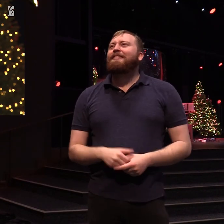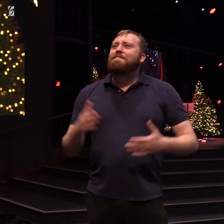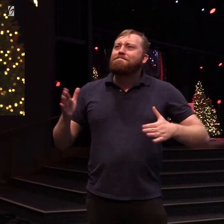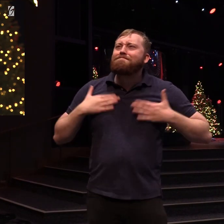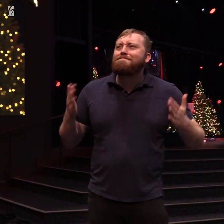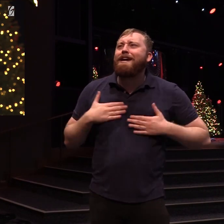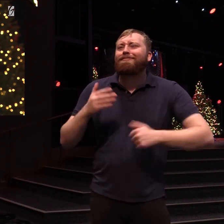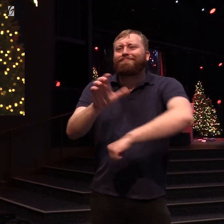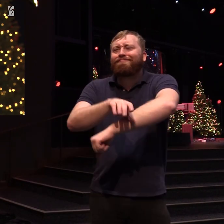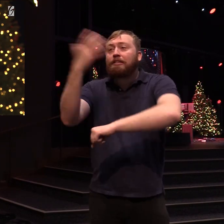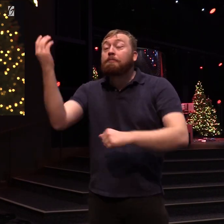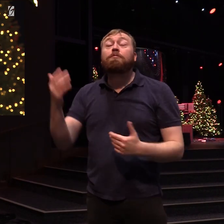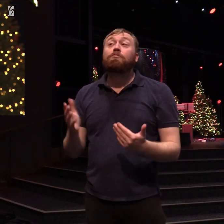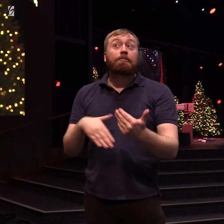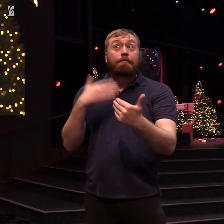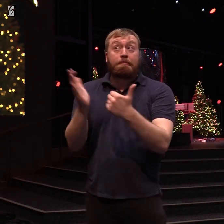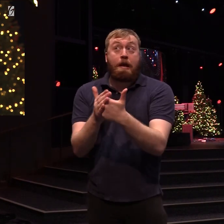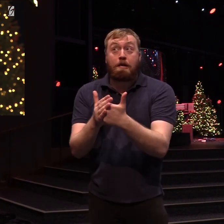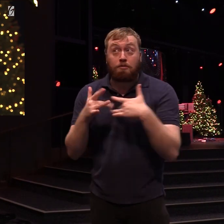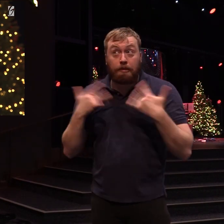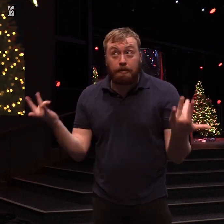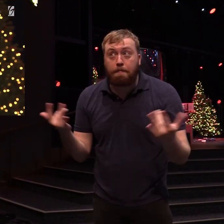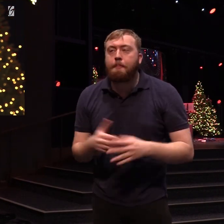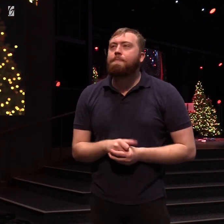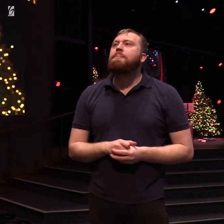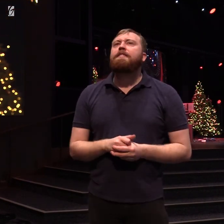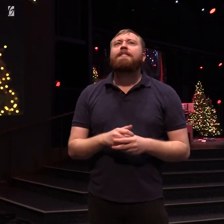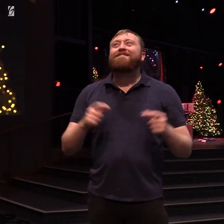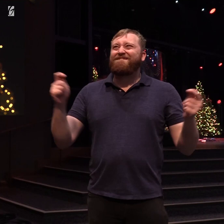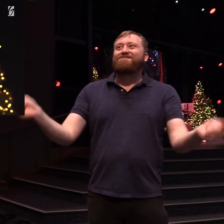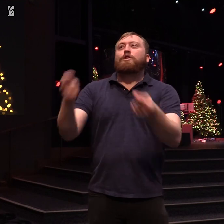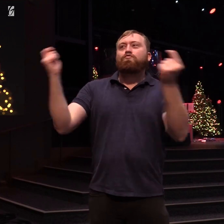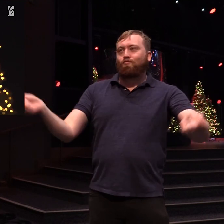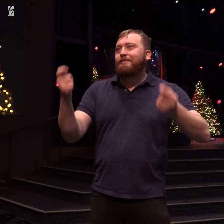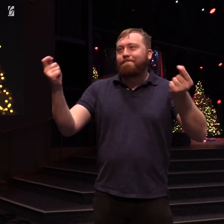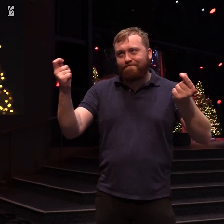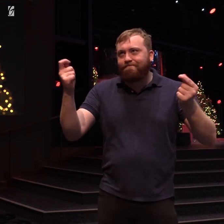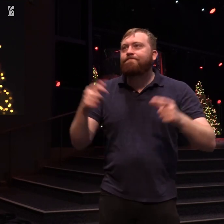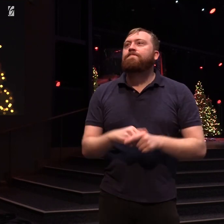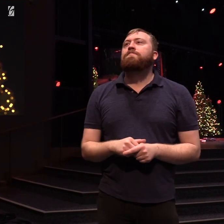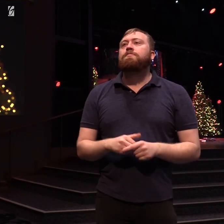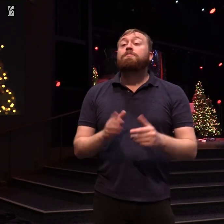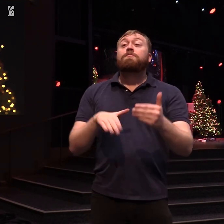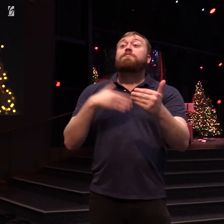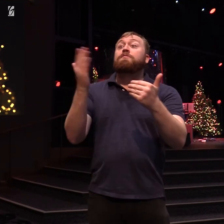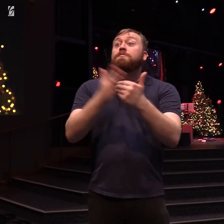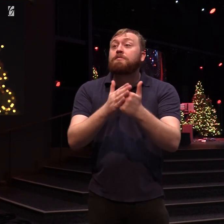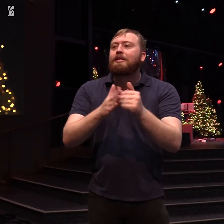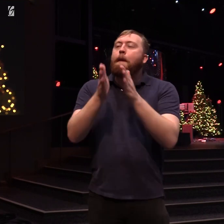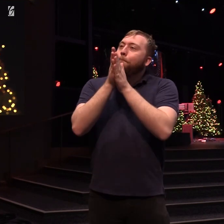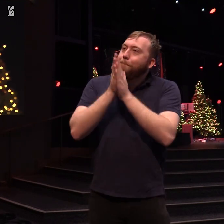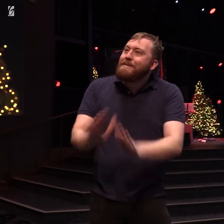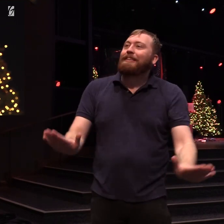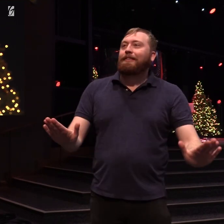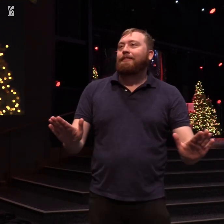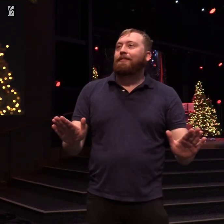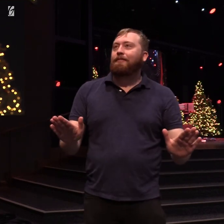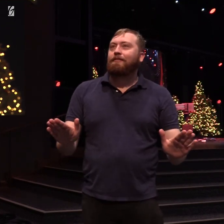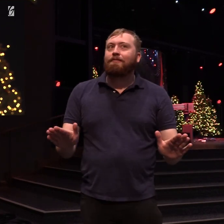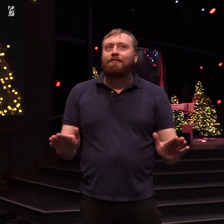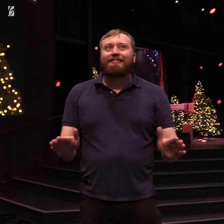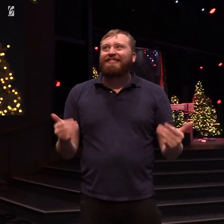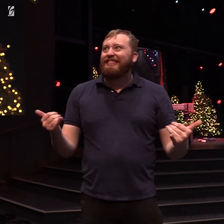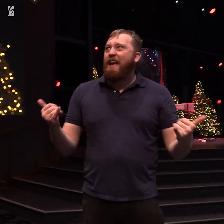Merry Christmas. What's next? Victory is what's next. What's next? Peace is what's next.